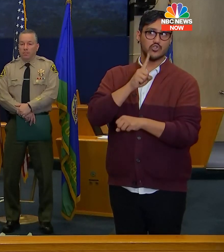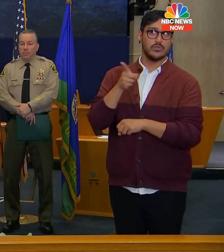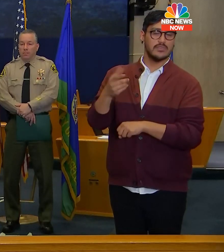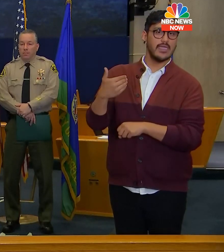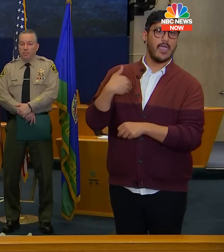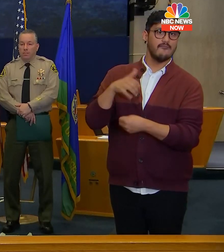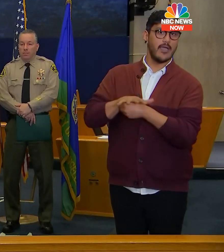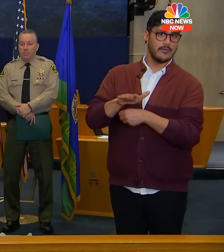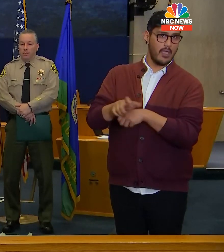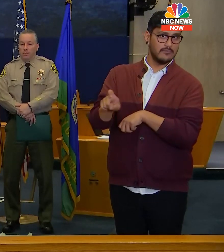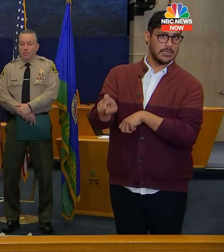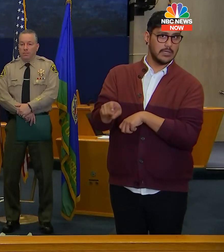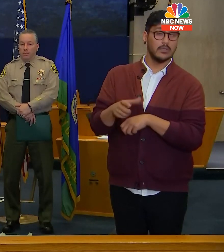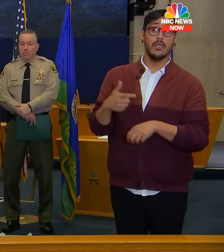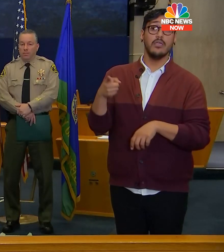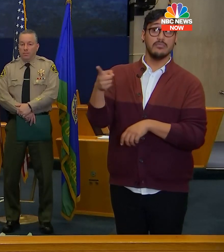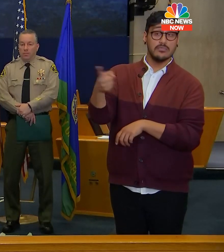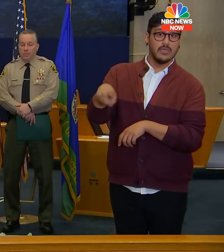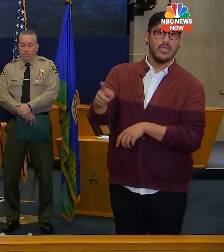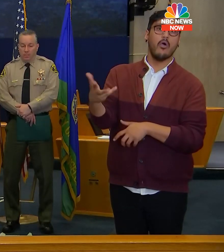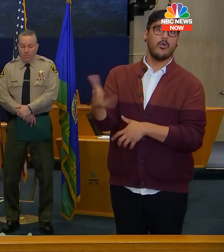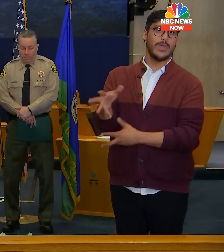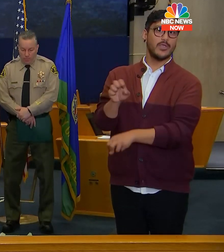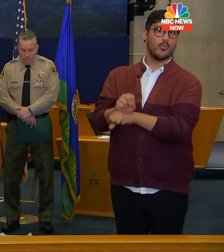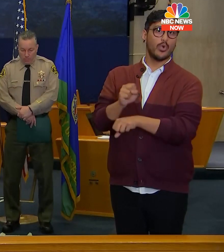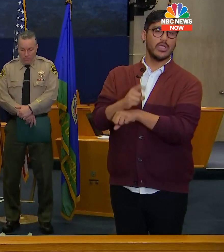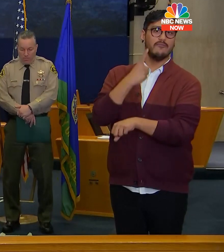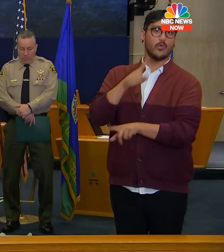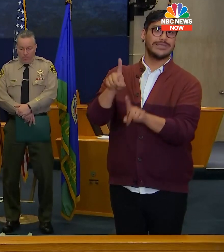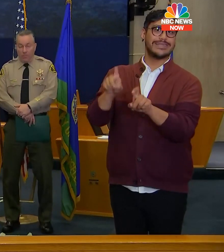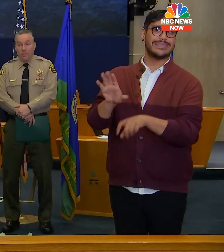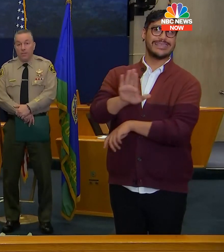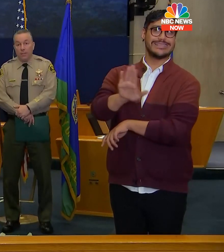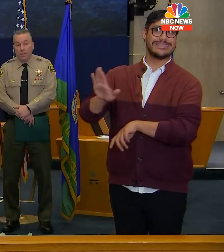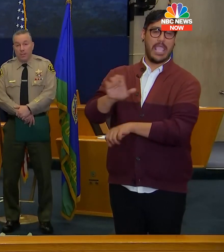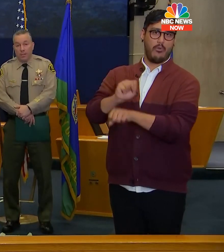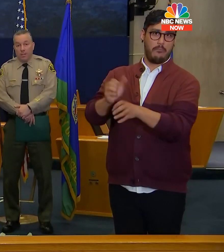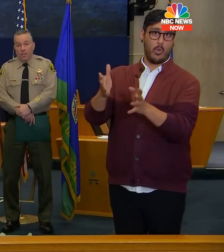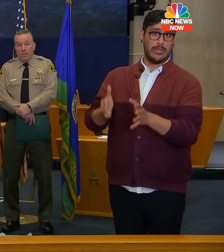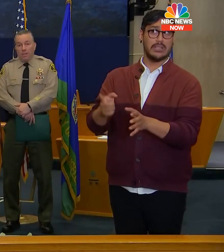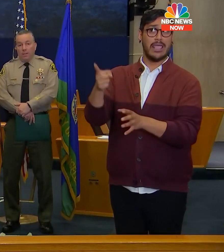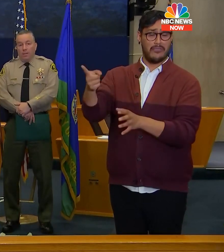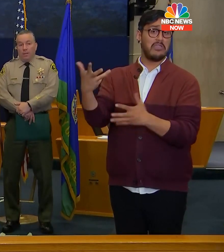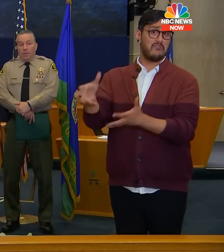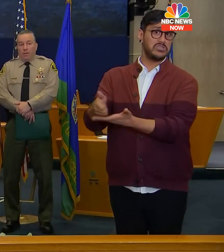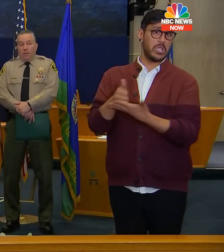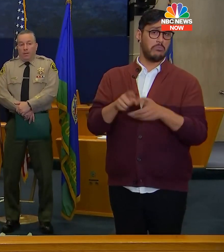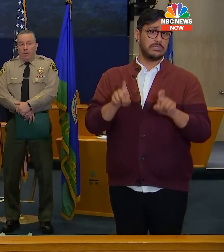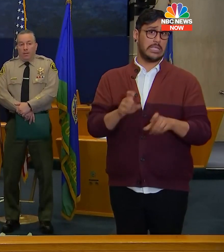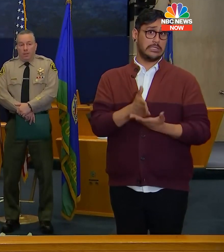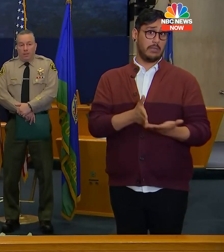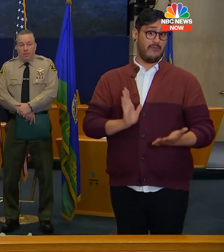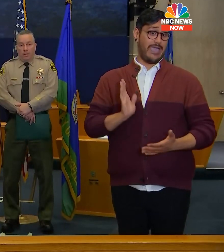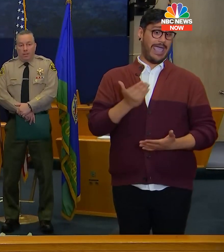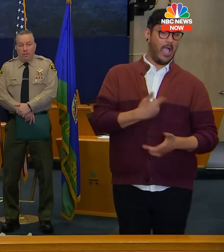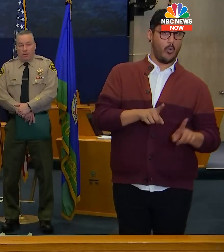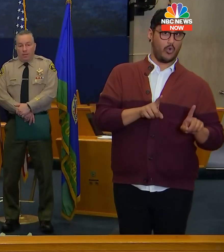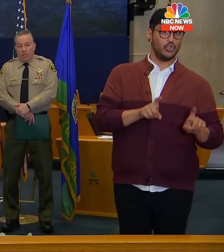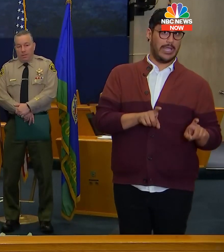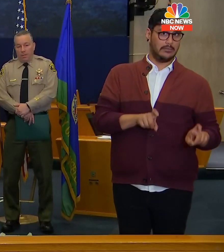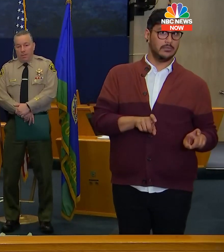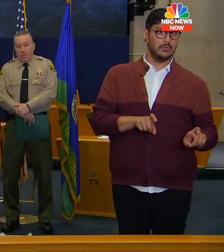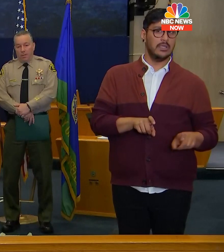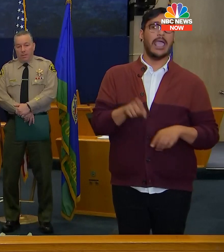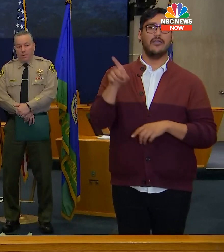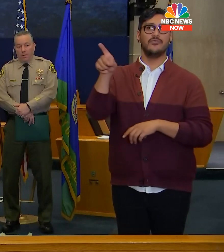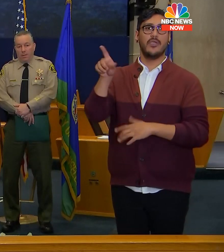need. They are already working on testing their workforce, even testing some of our workforce, and they're starting to